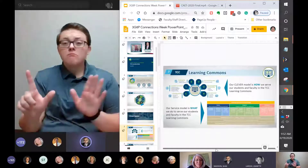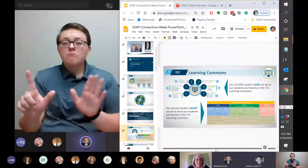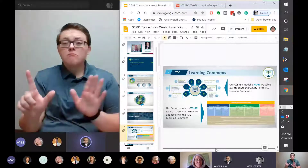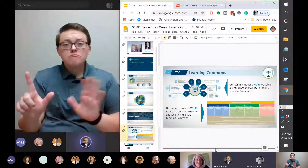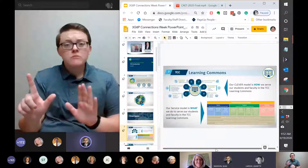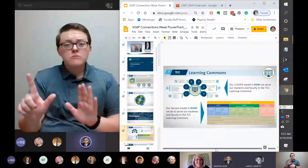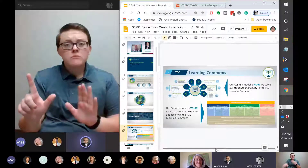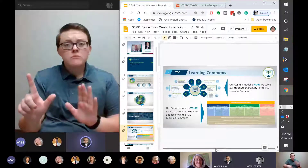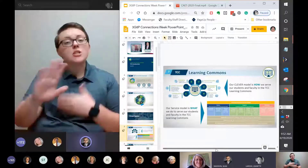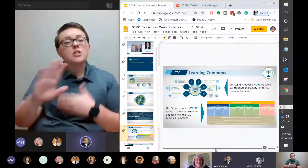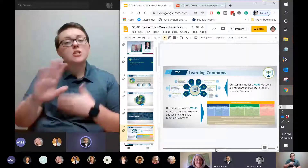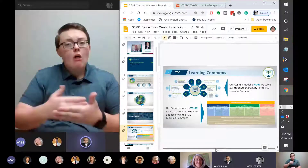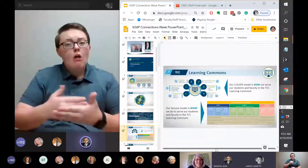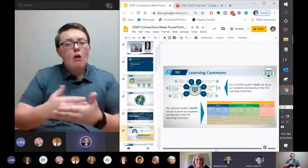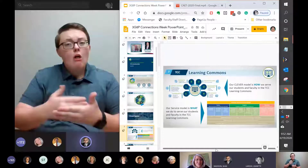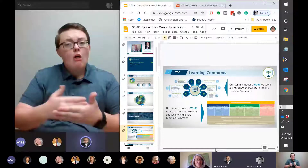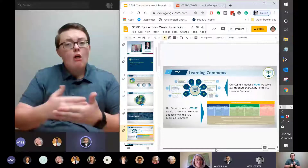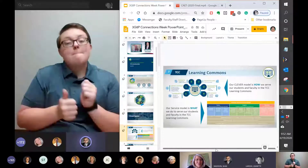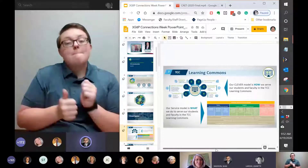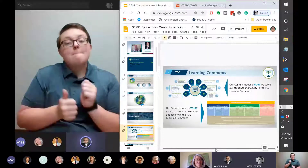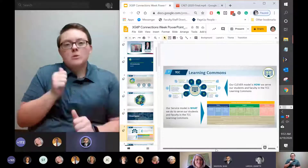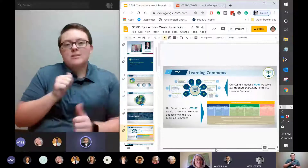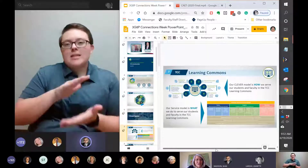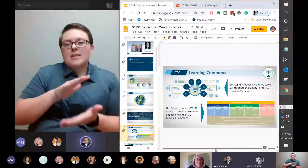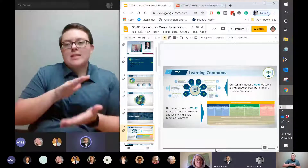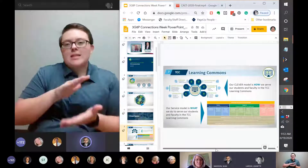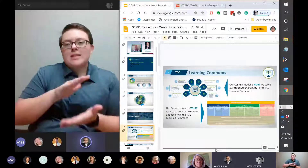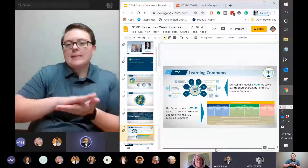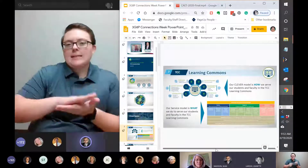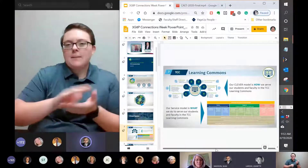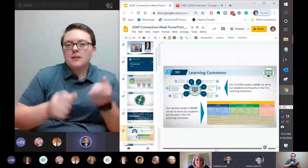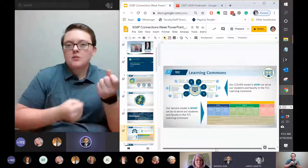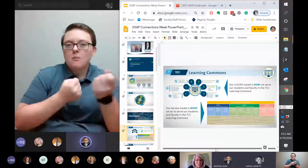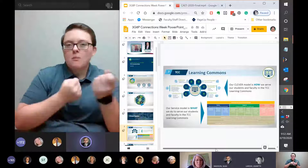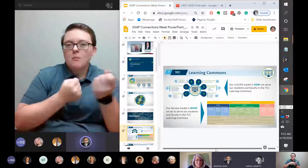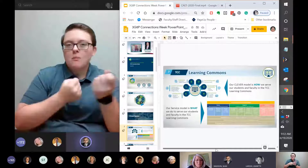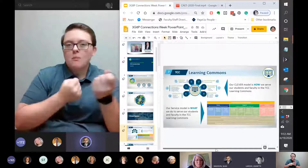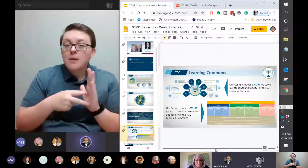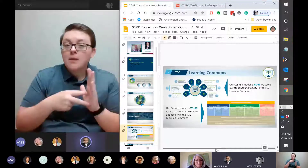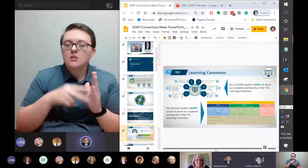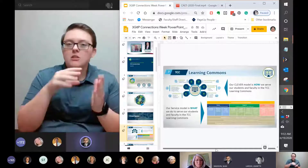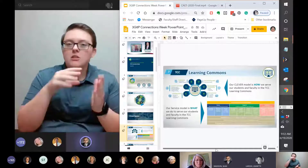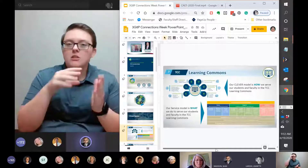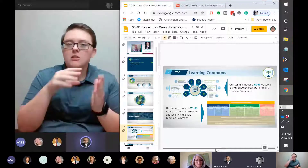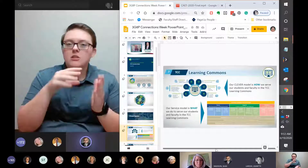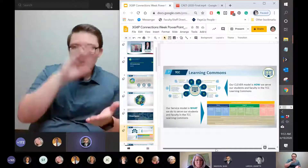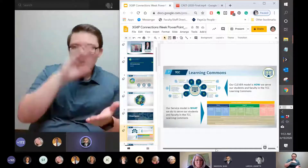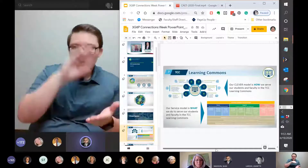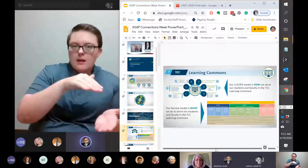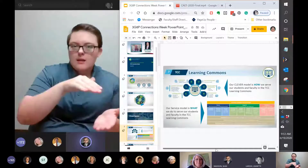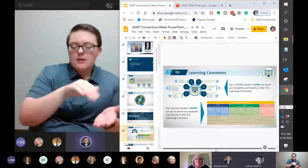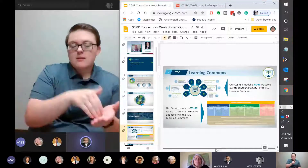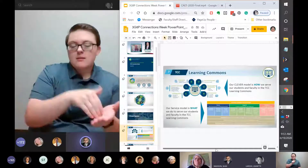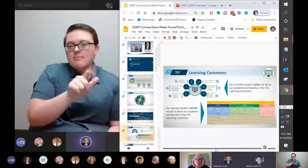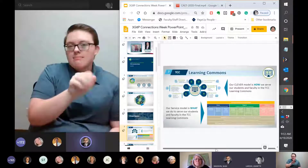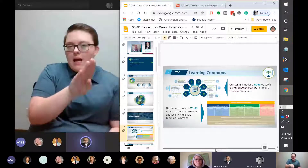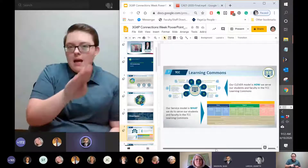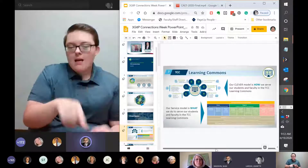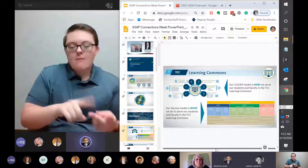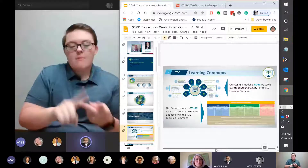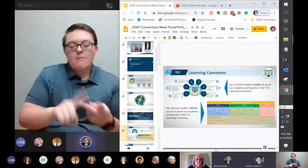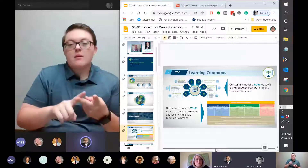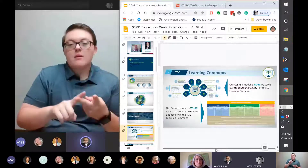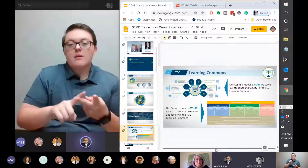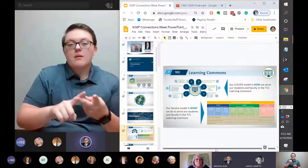most of the academic support defined by learning labs, supplemental instruction, and the library. So that's been a part of